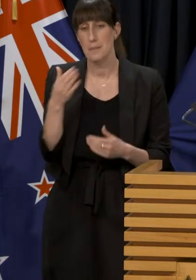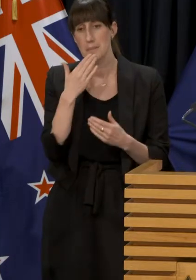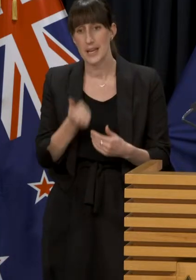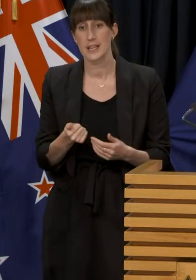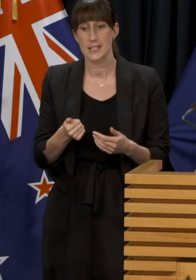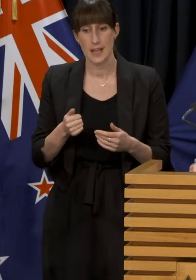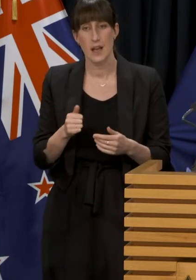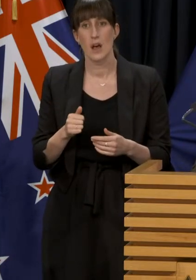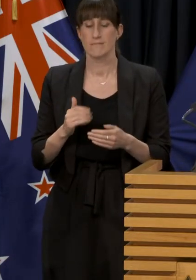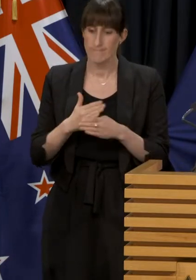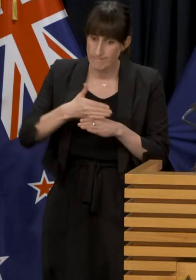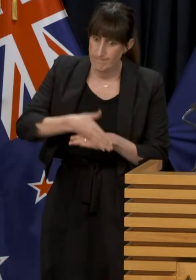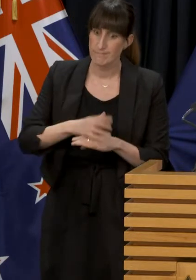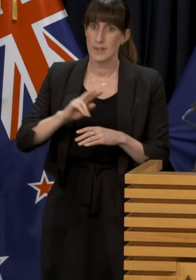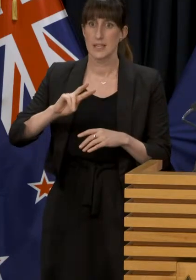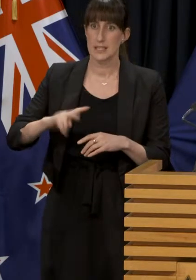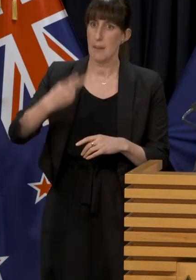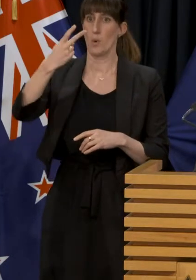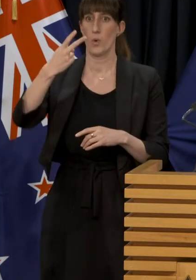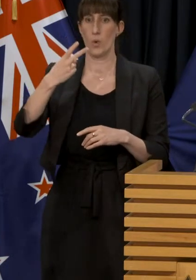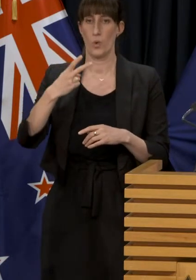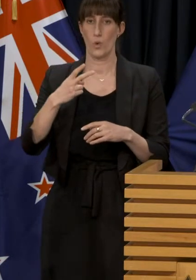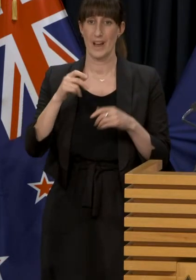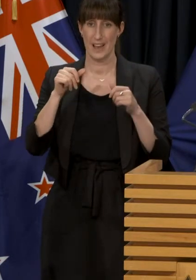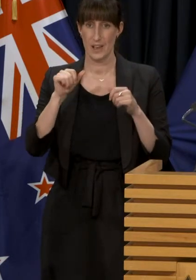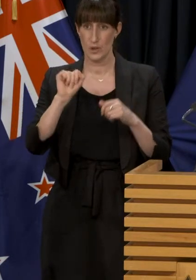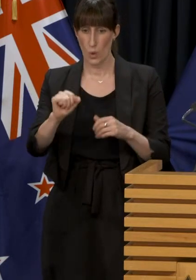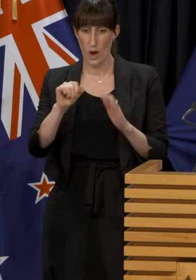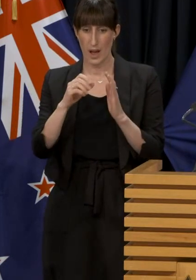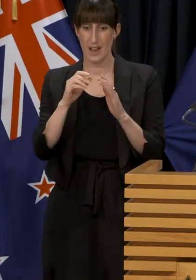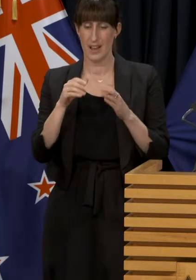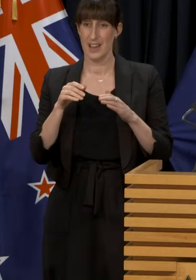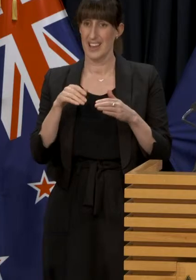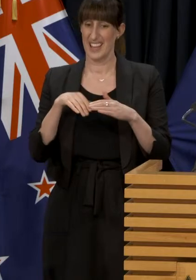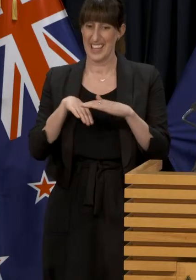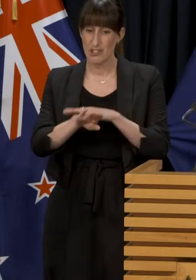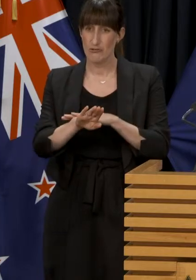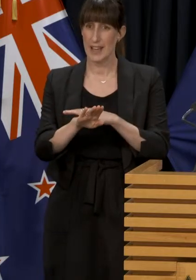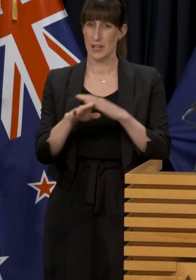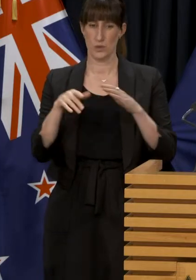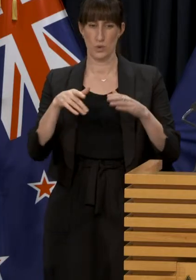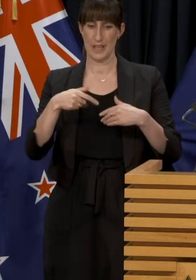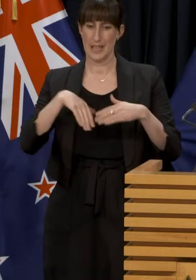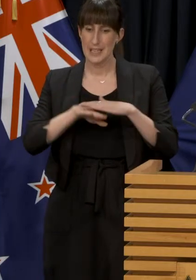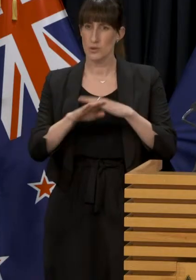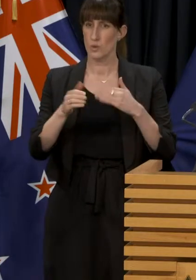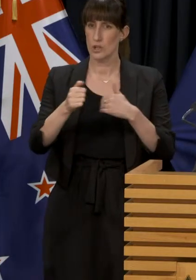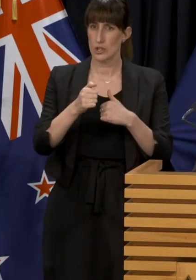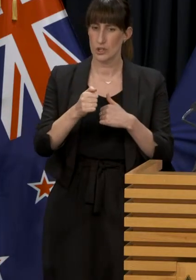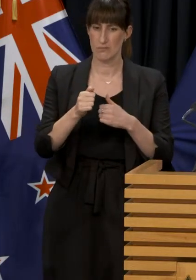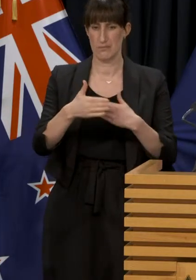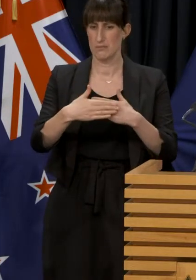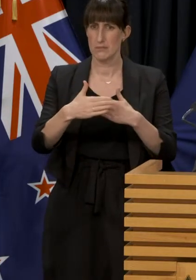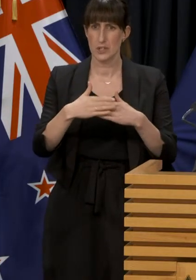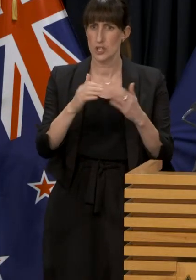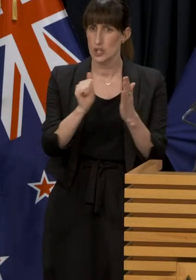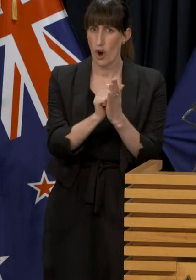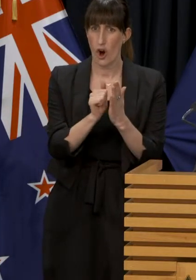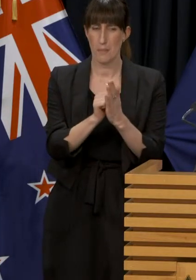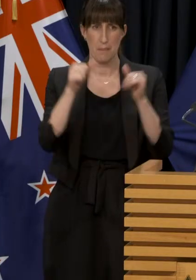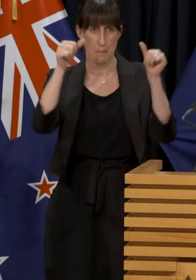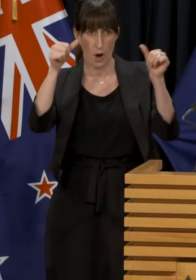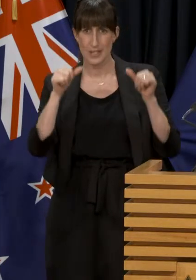QR posters up in their entranceways and wherever people will see them. So I've asked the Ministry of Education to use their